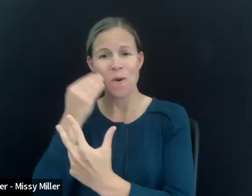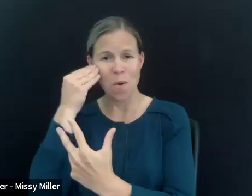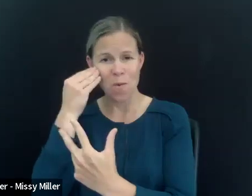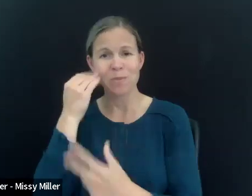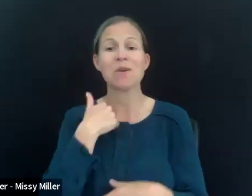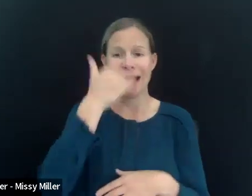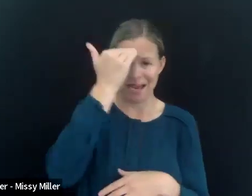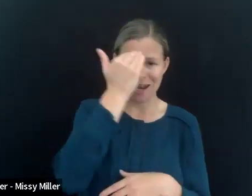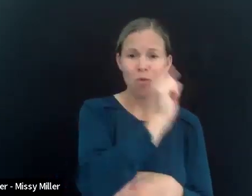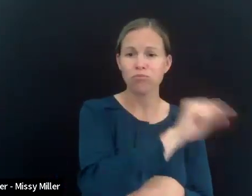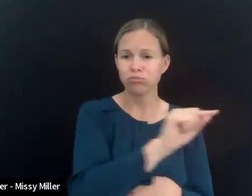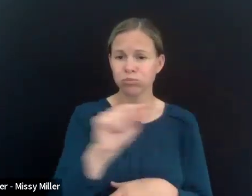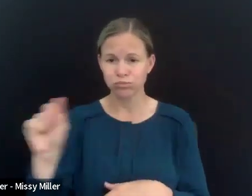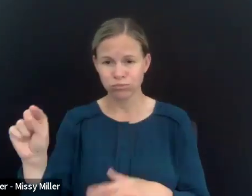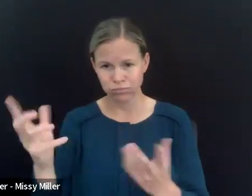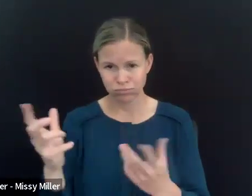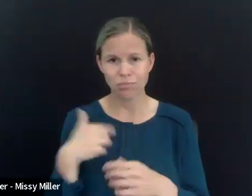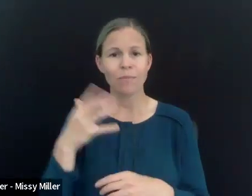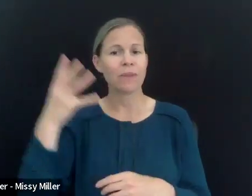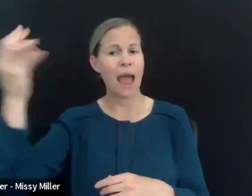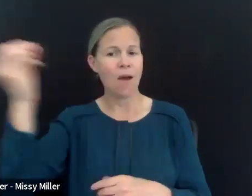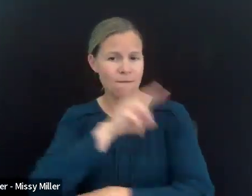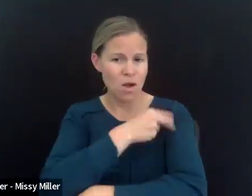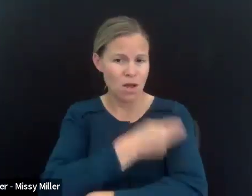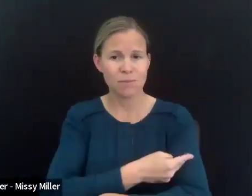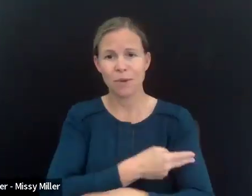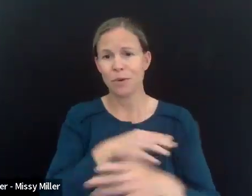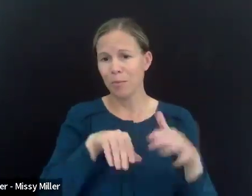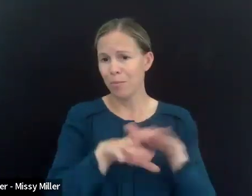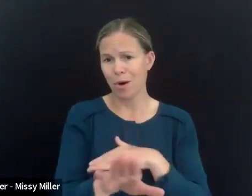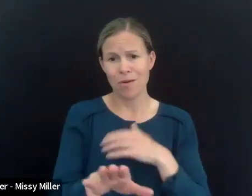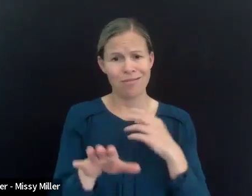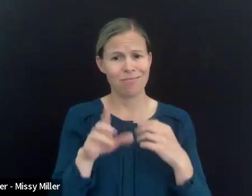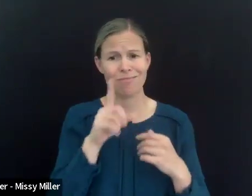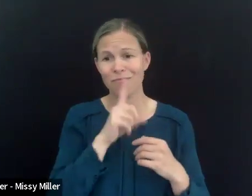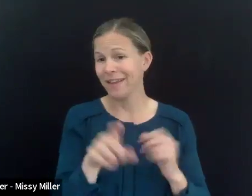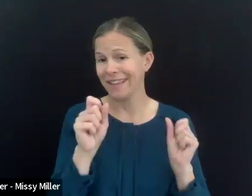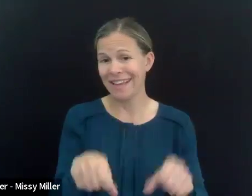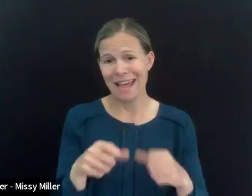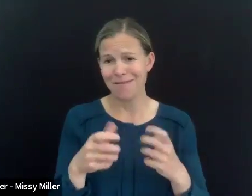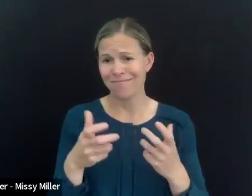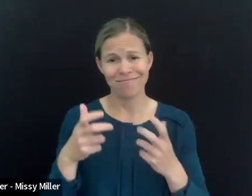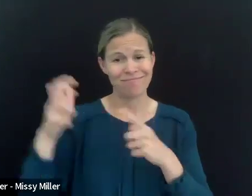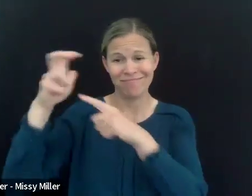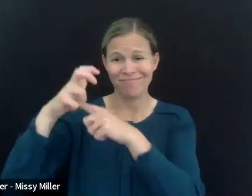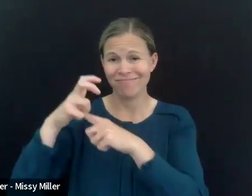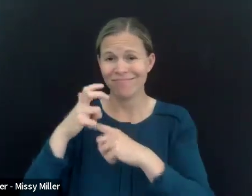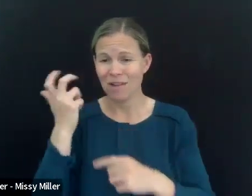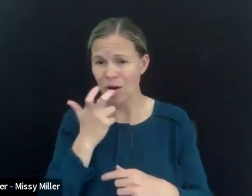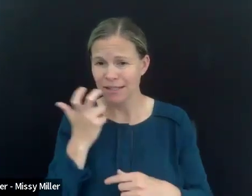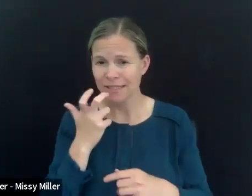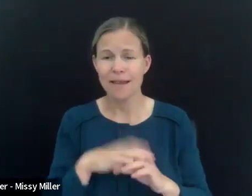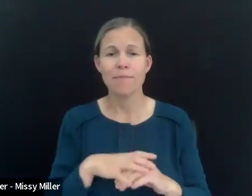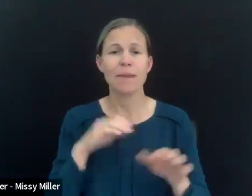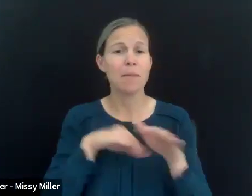of what out-of-hospital birth can do, on a very cellular level. And also what birth centers